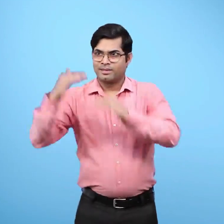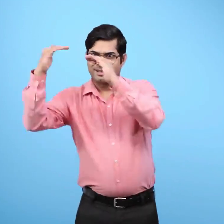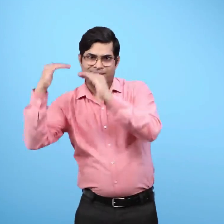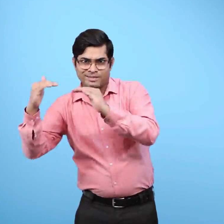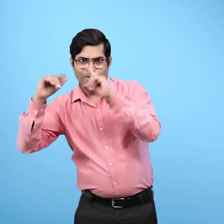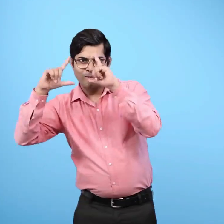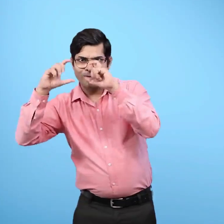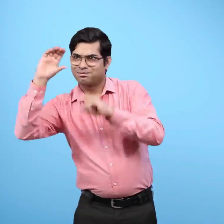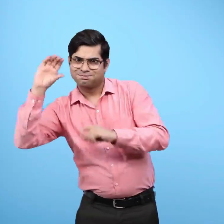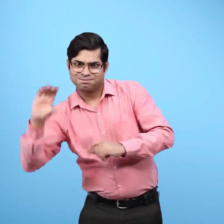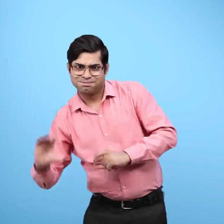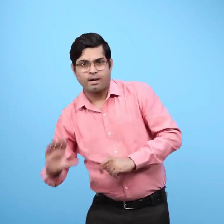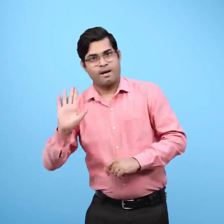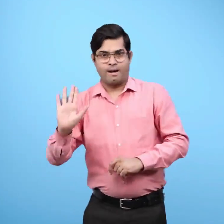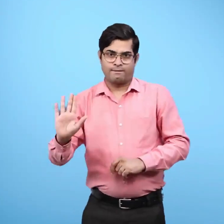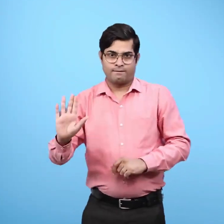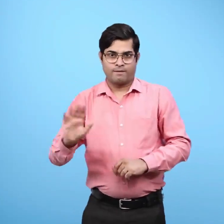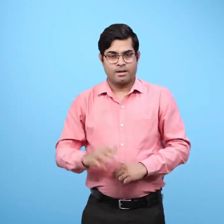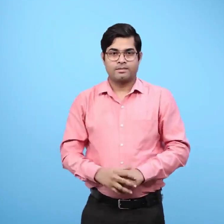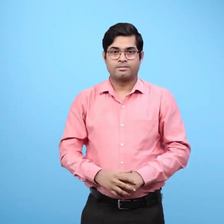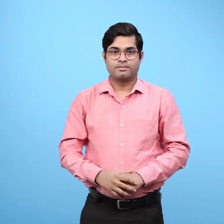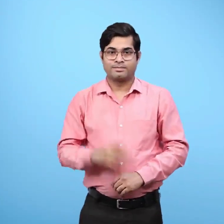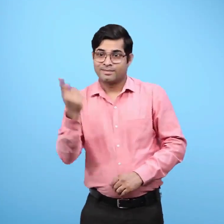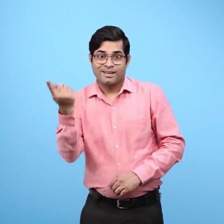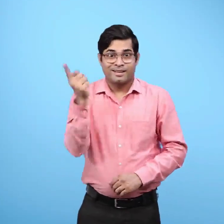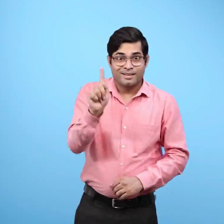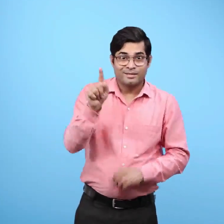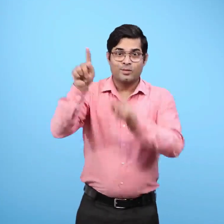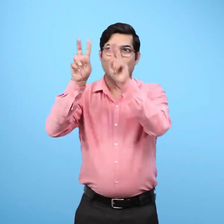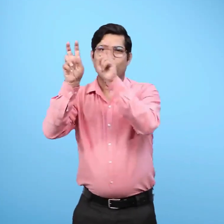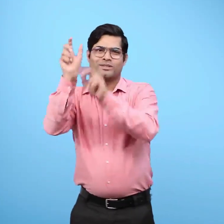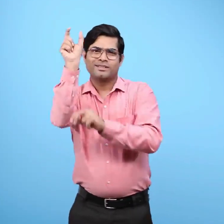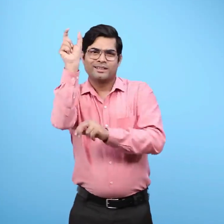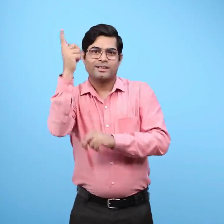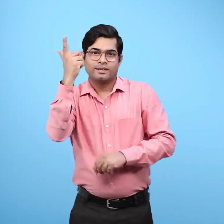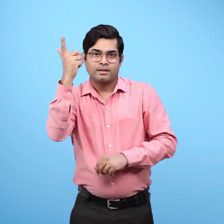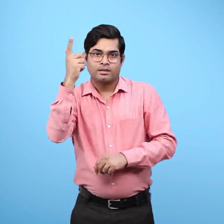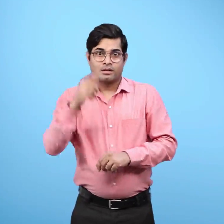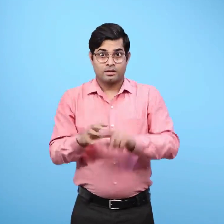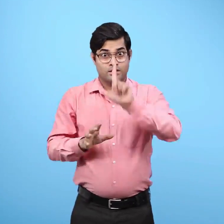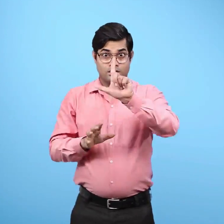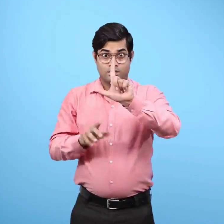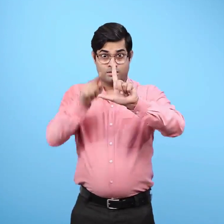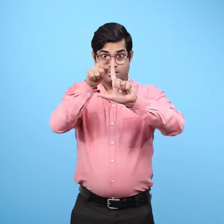We have some pictures here, and the next columns have the headings Right Angle,